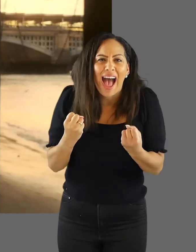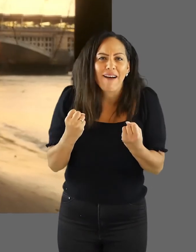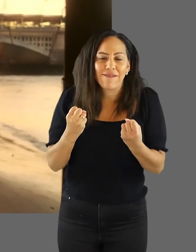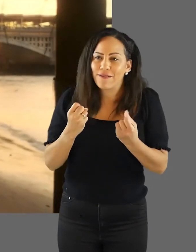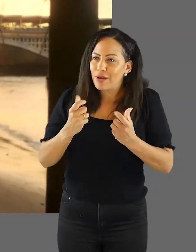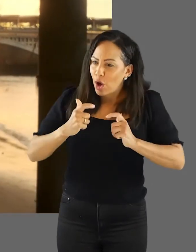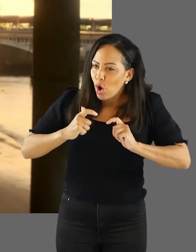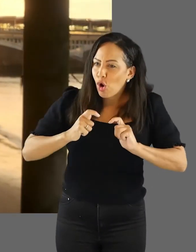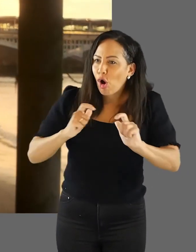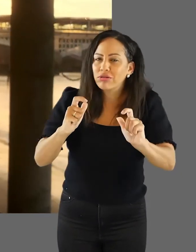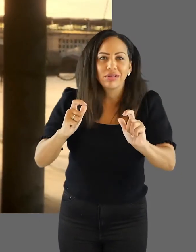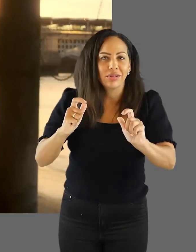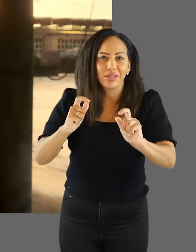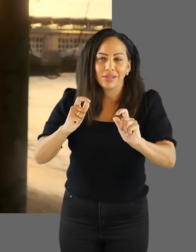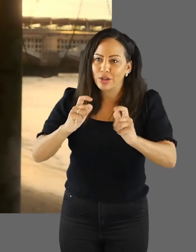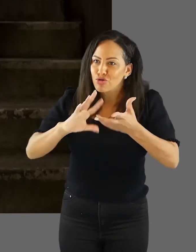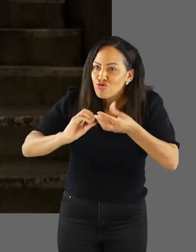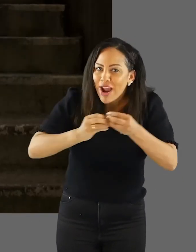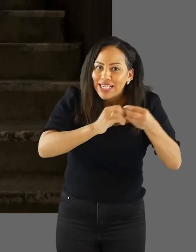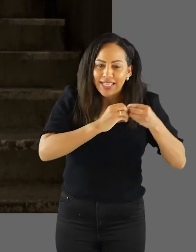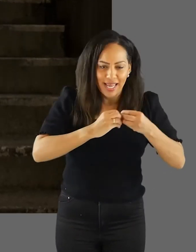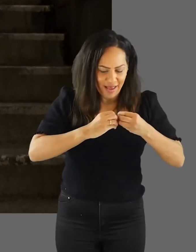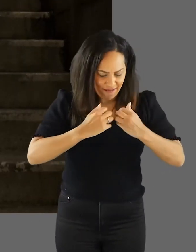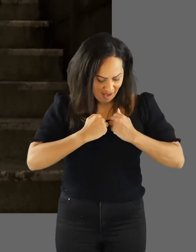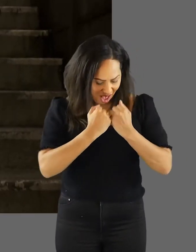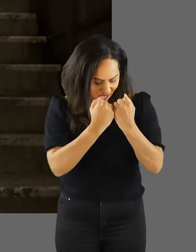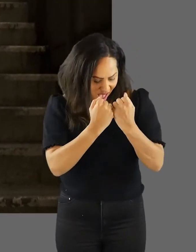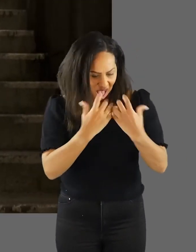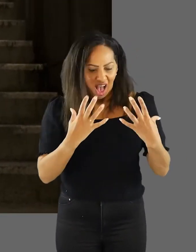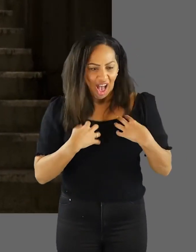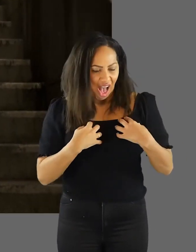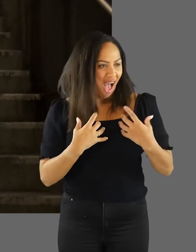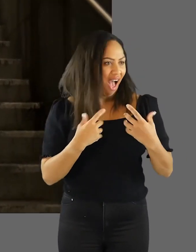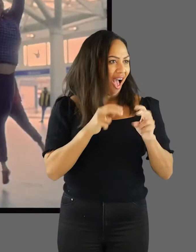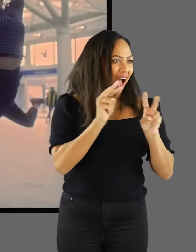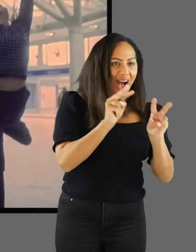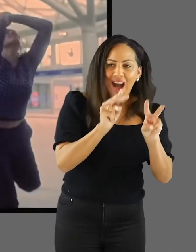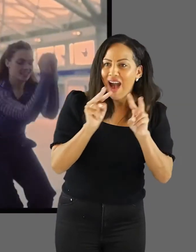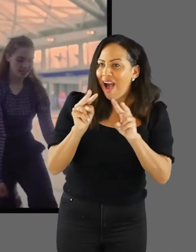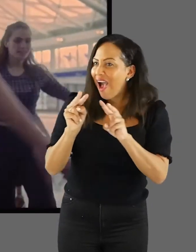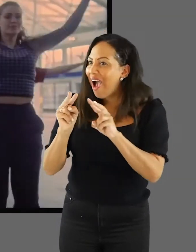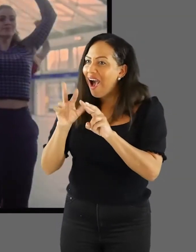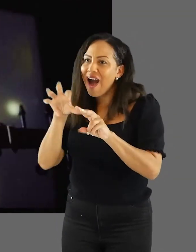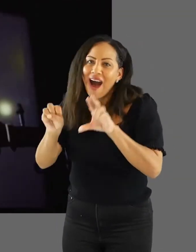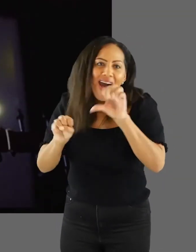go.